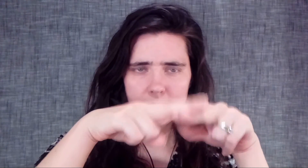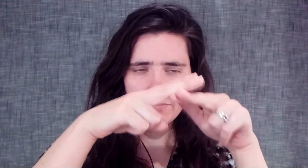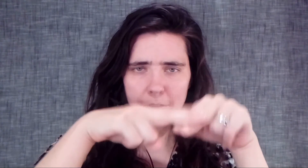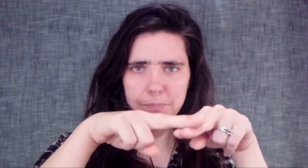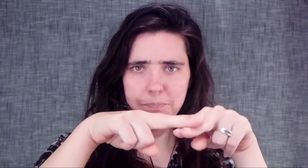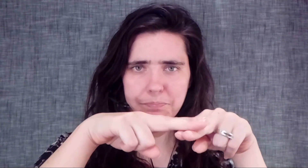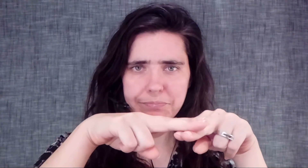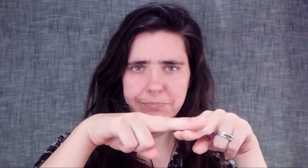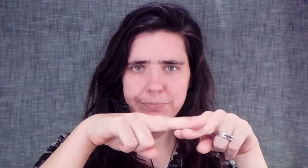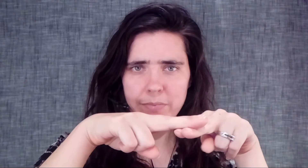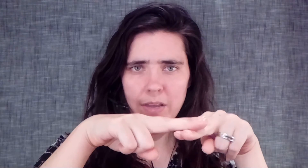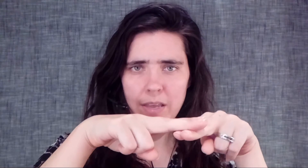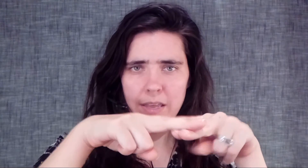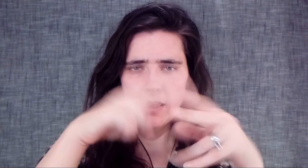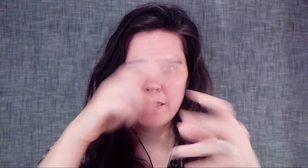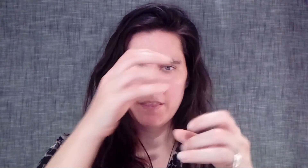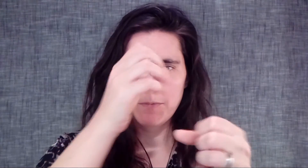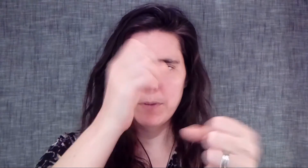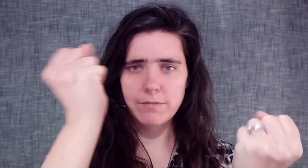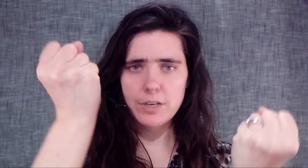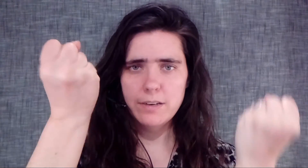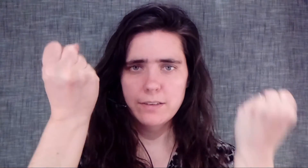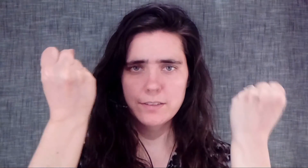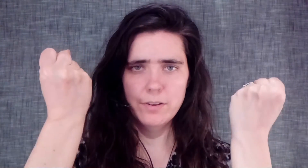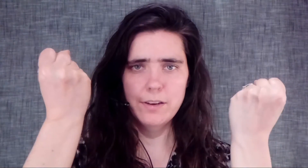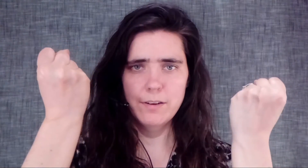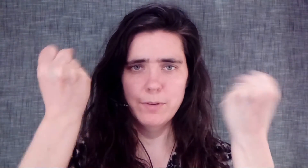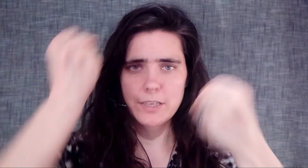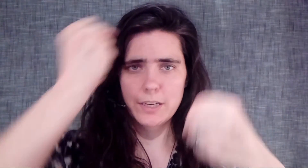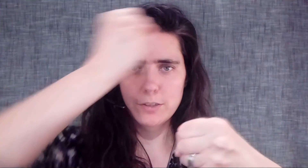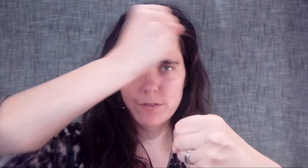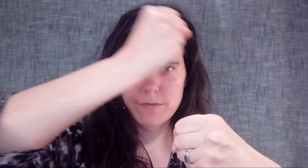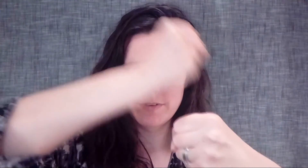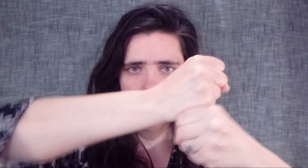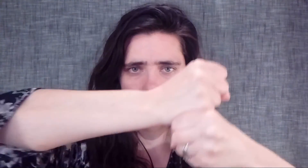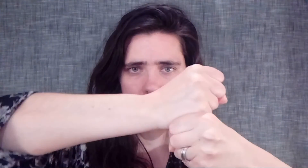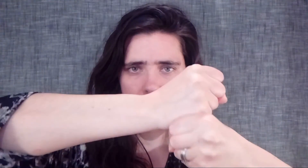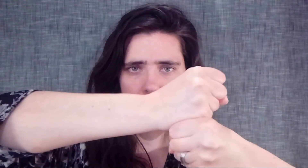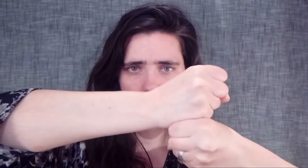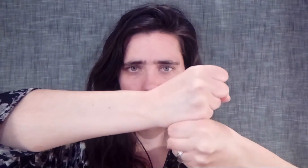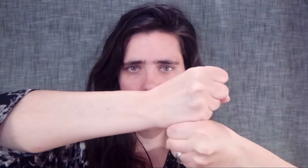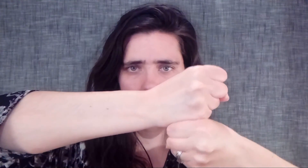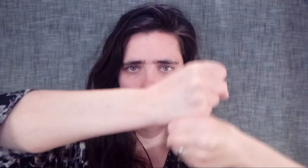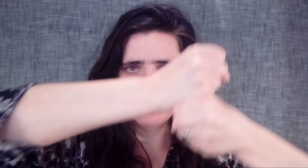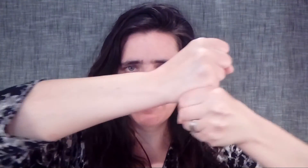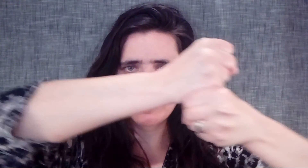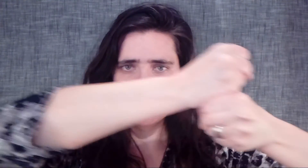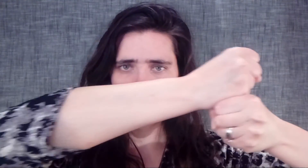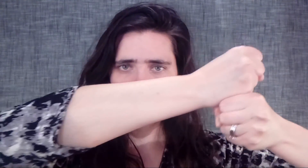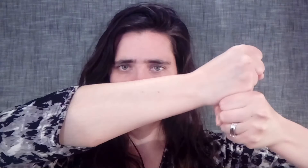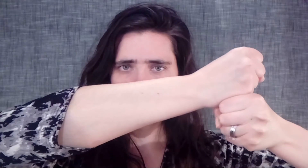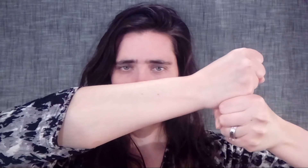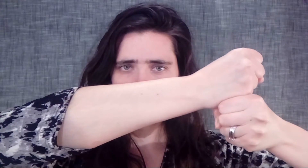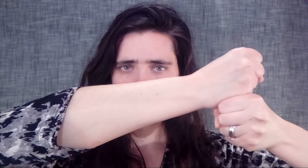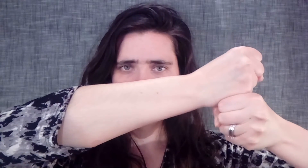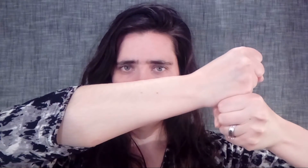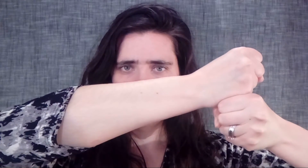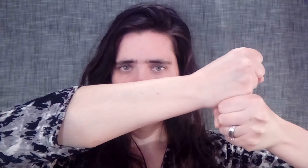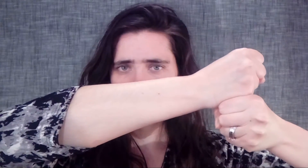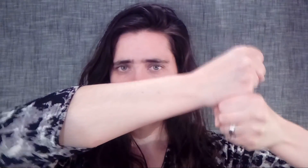angle. Then we have G, so here we take two fists, put them on top of each other, and that's our